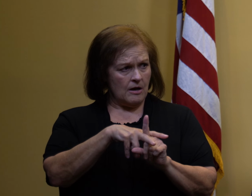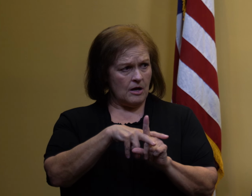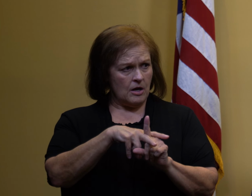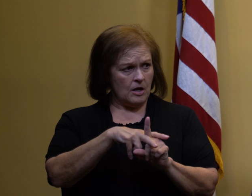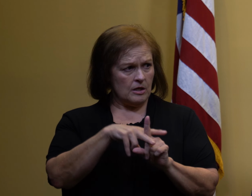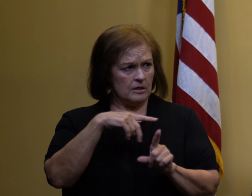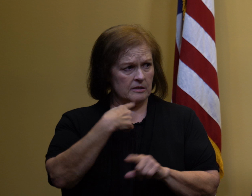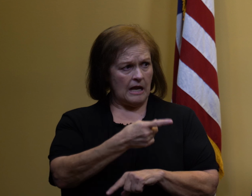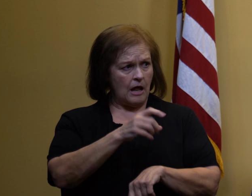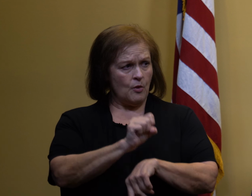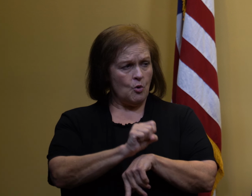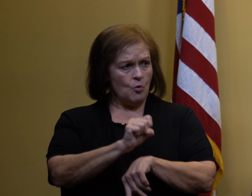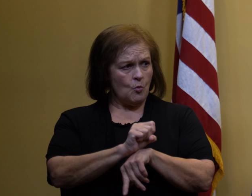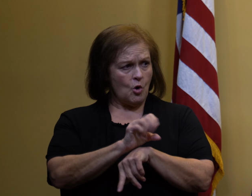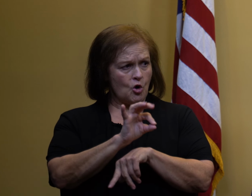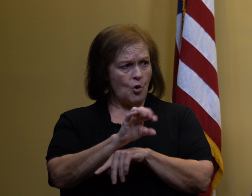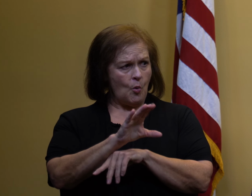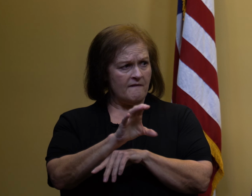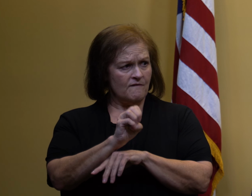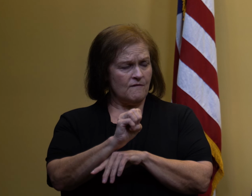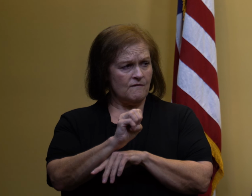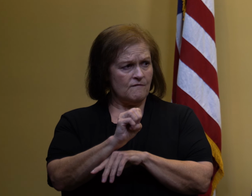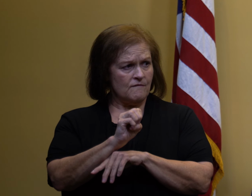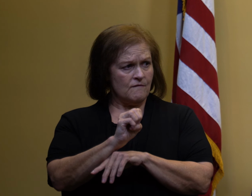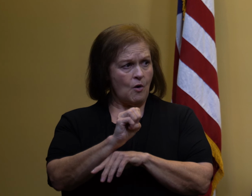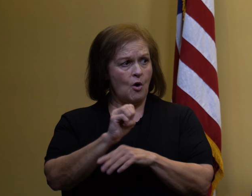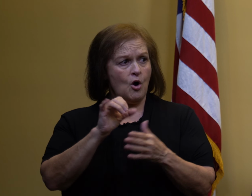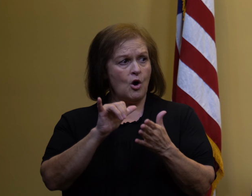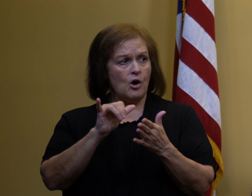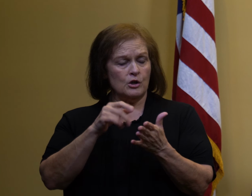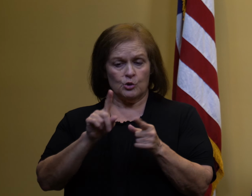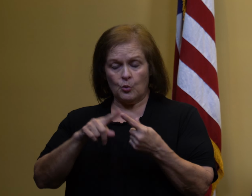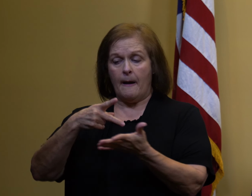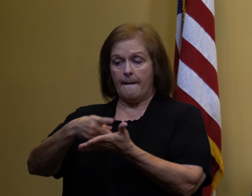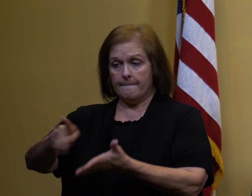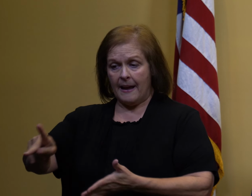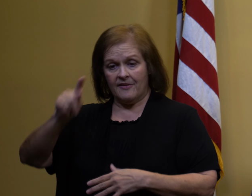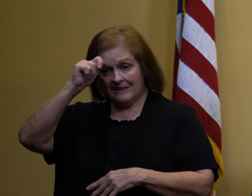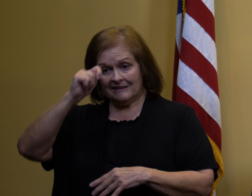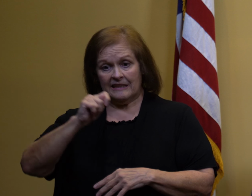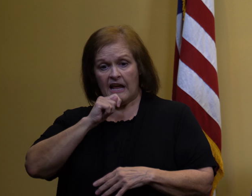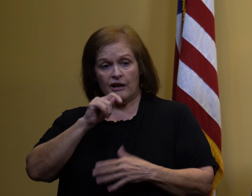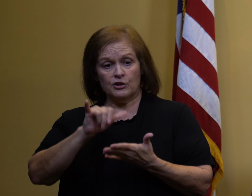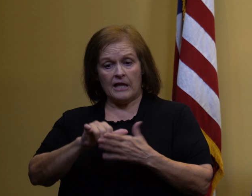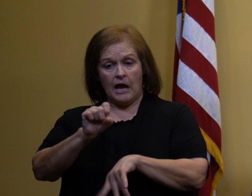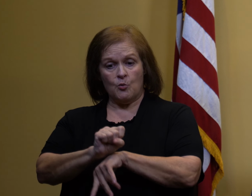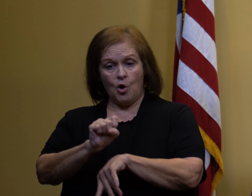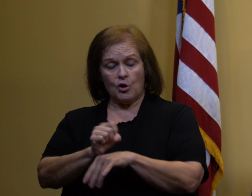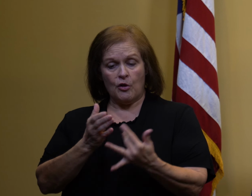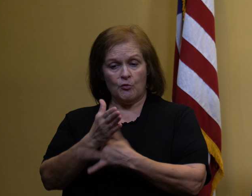the Office of Workforce Development to distribute the payments owed to the teens and young adults that hadn't been compensated through Job